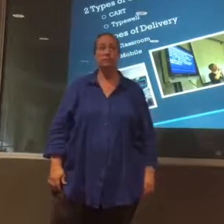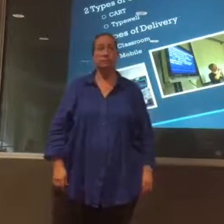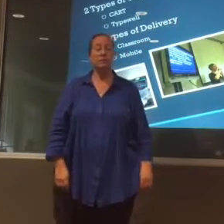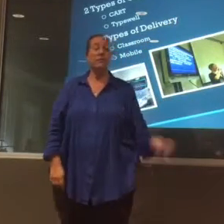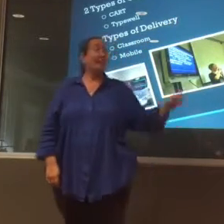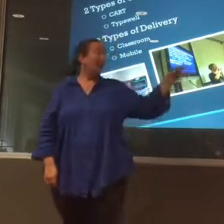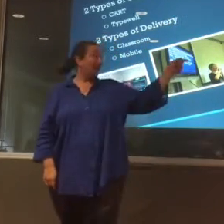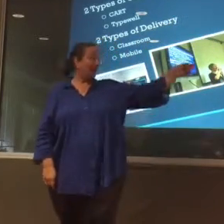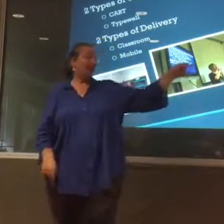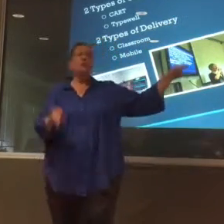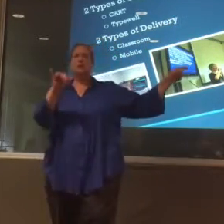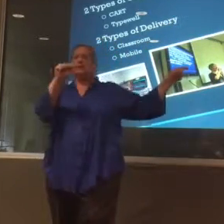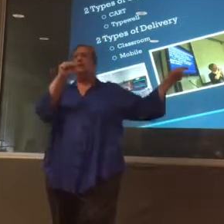presentation.